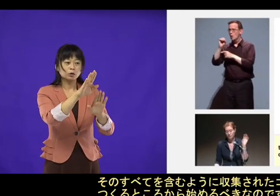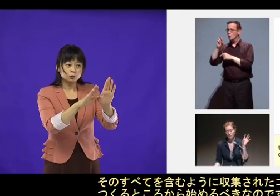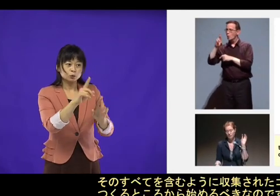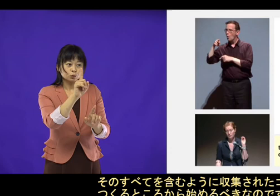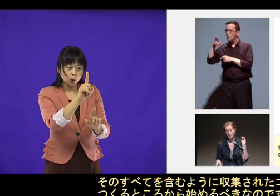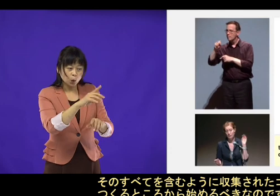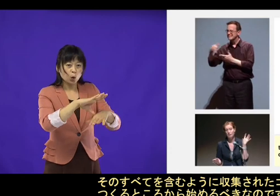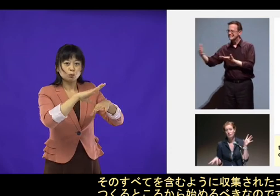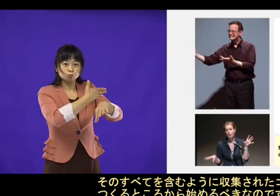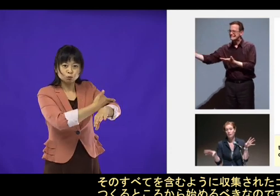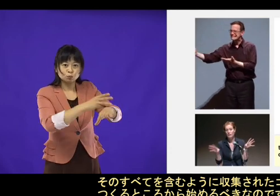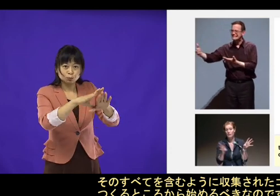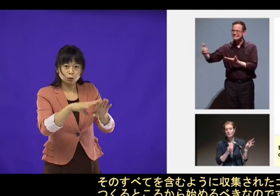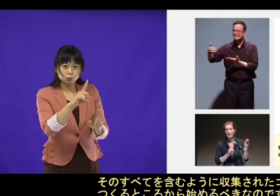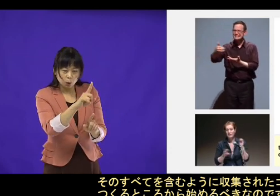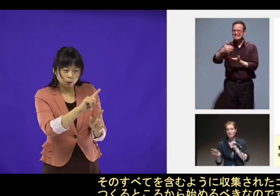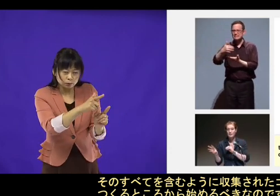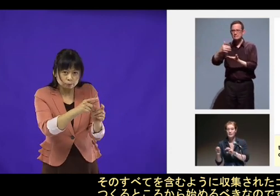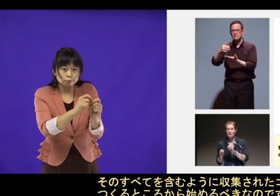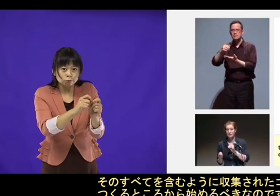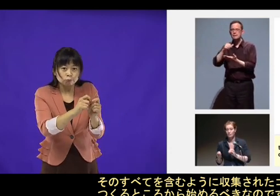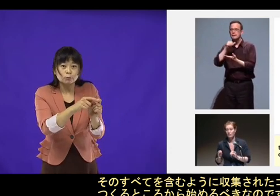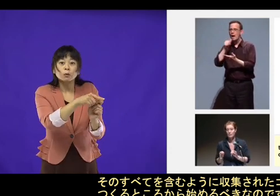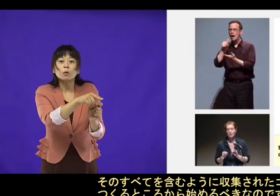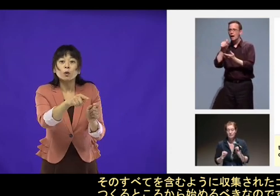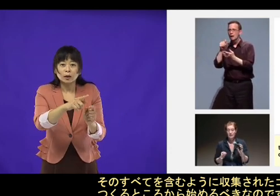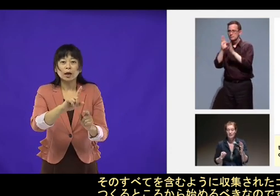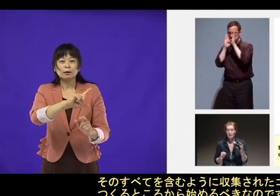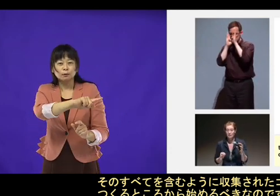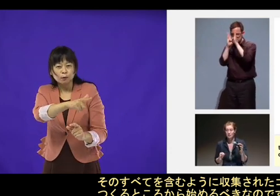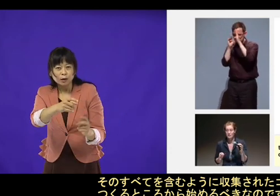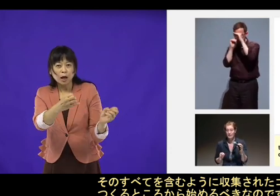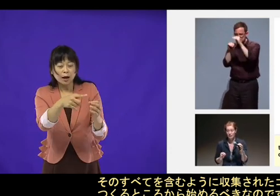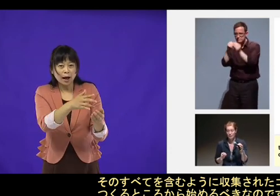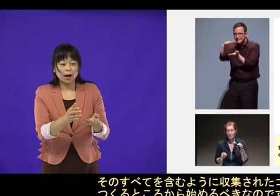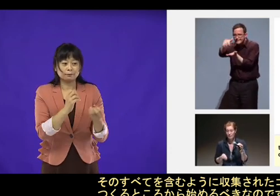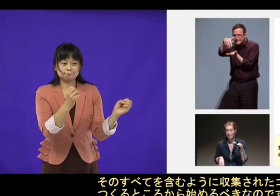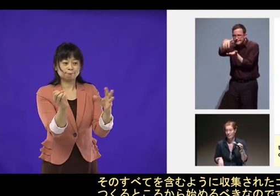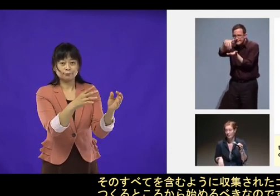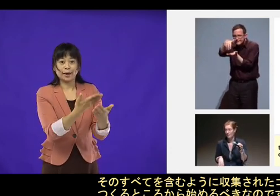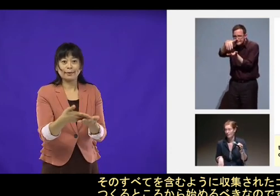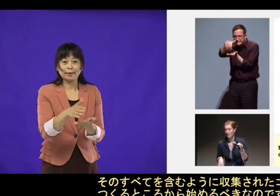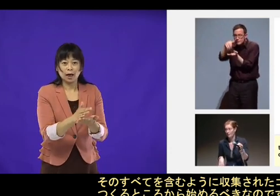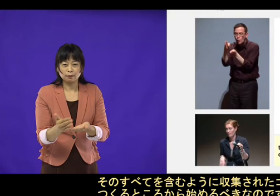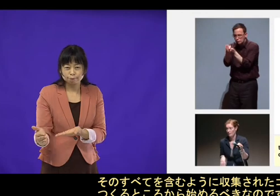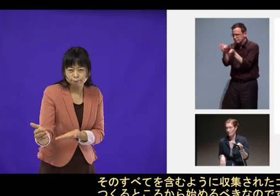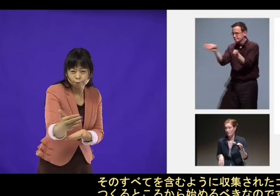to include all the contexts within in which a sign language is being used.